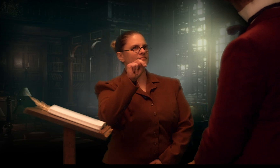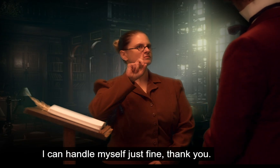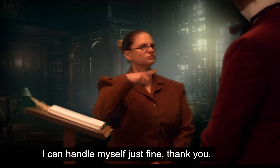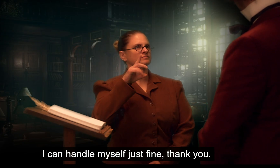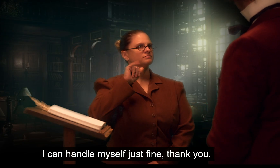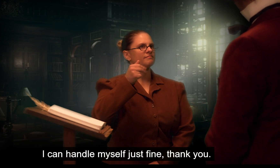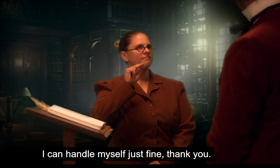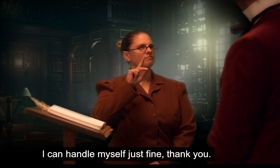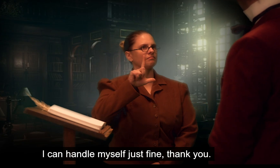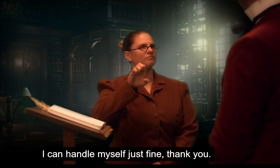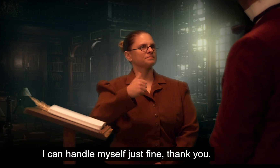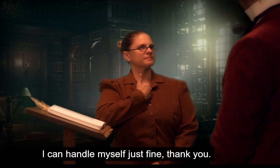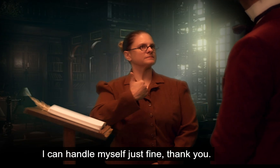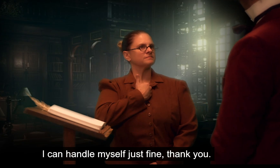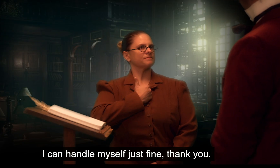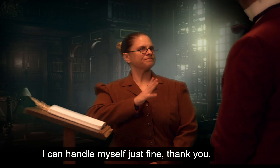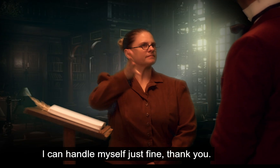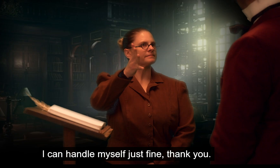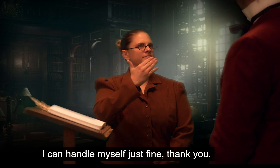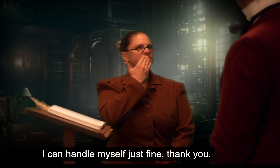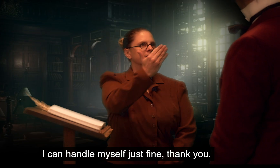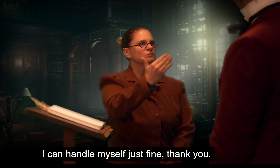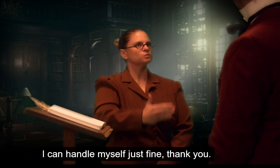I can handle myself just fine, thank you.